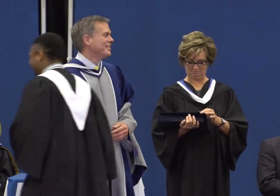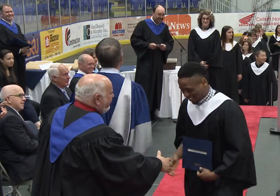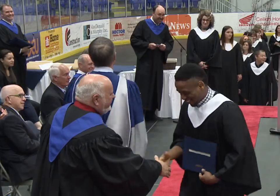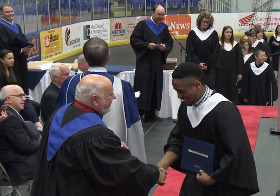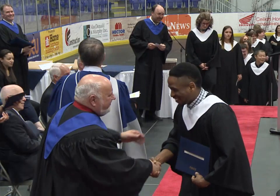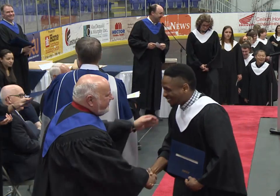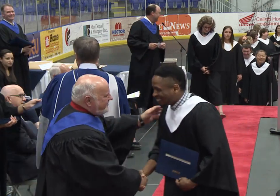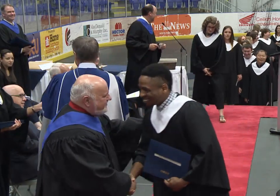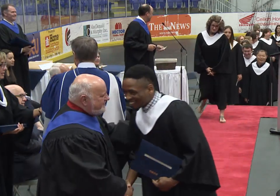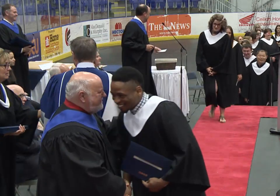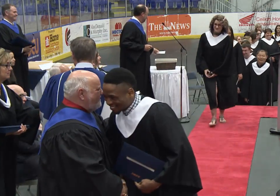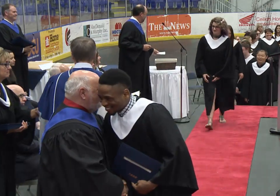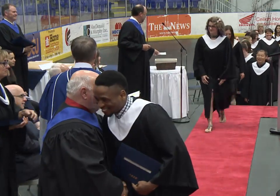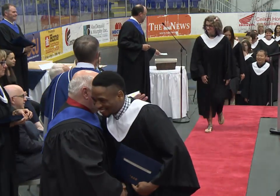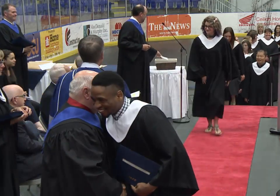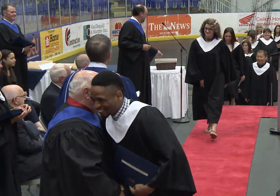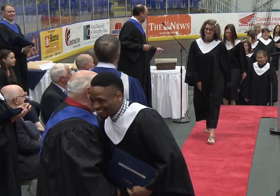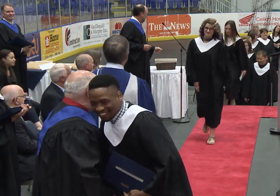Ashley Nichols.